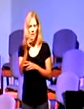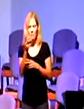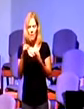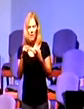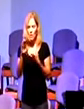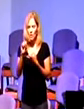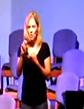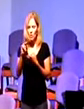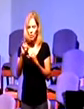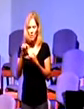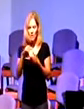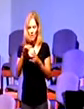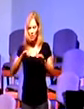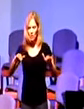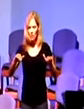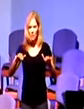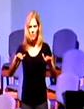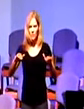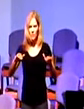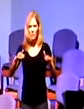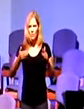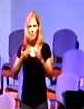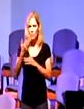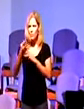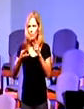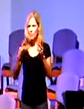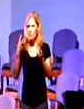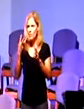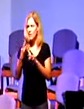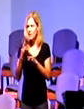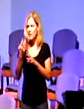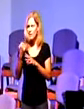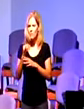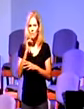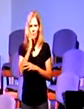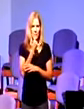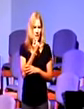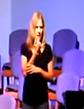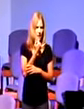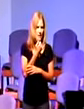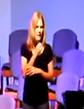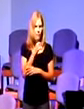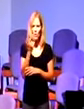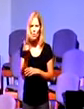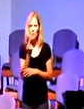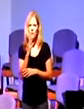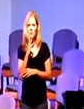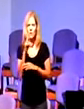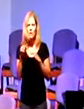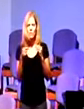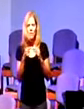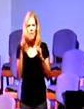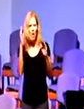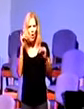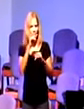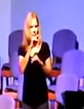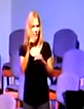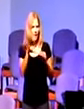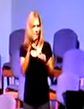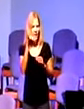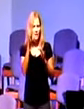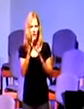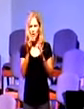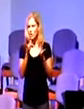Sonia, little children across the world. We'd be remiss if we just talked about the hope that they found